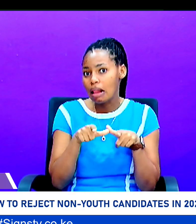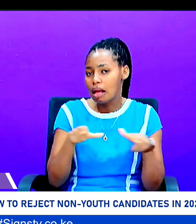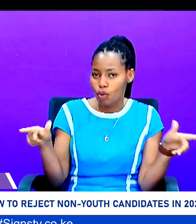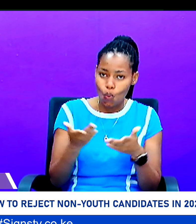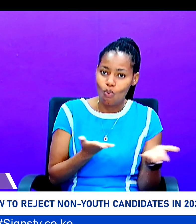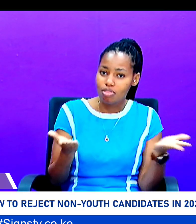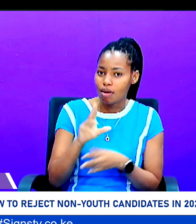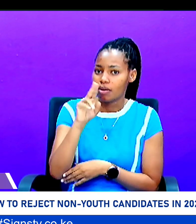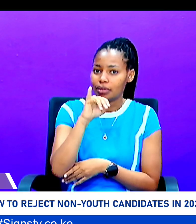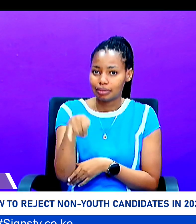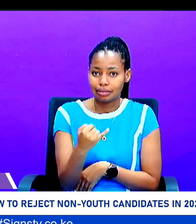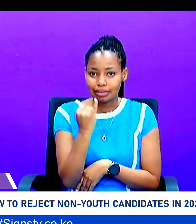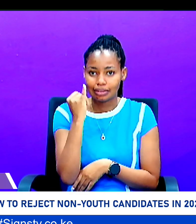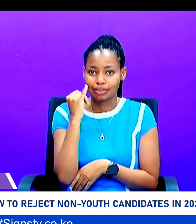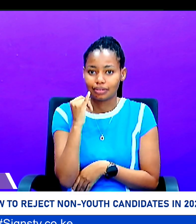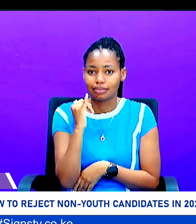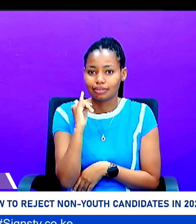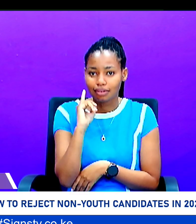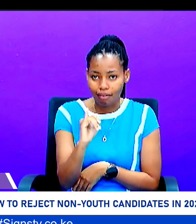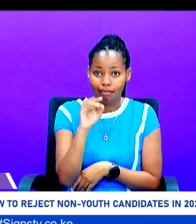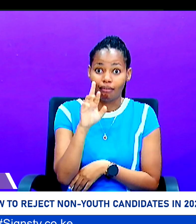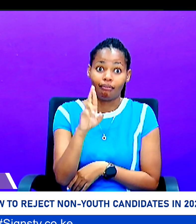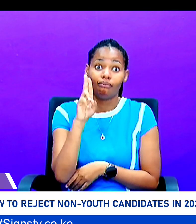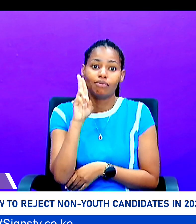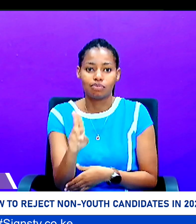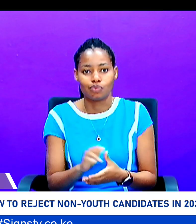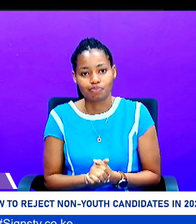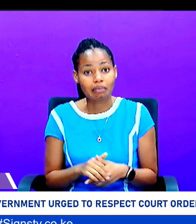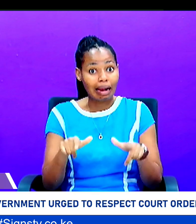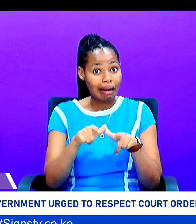concerning a disputed 152-acre piece of land in Jiru.